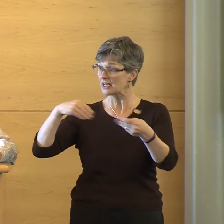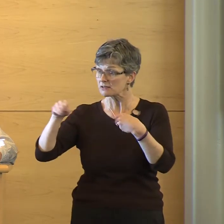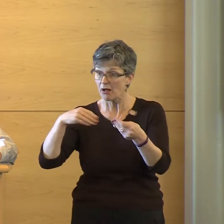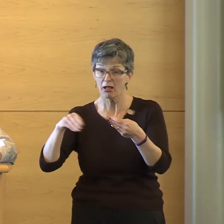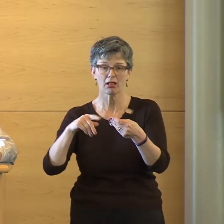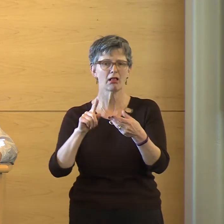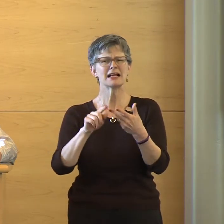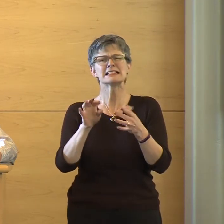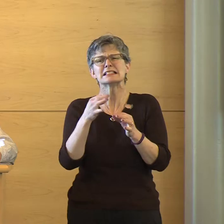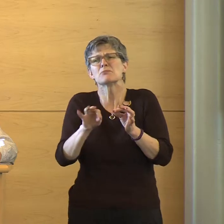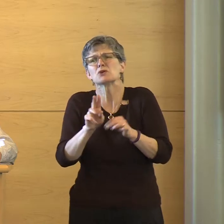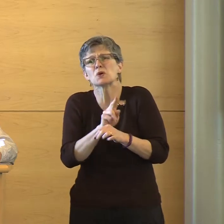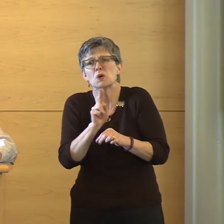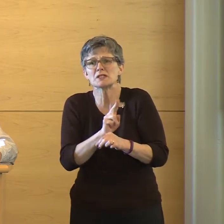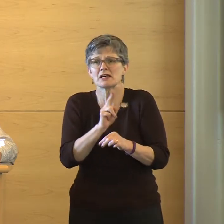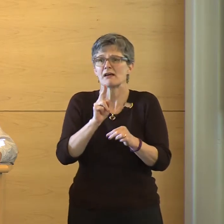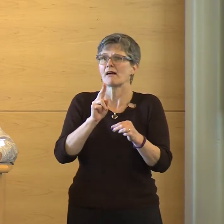intuitive use,